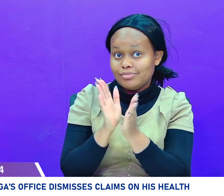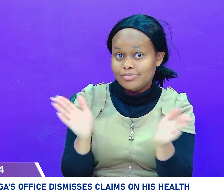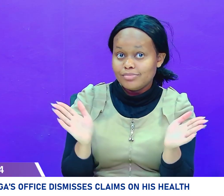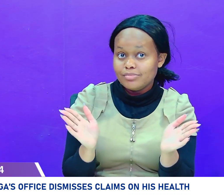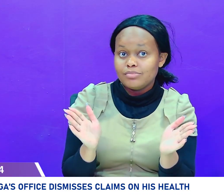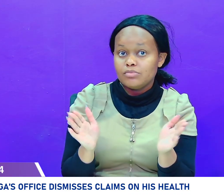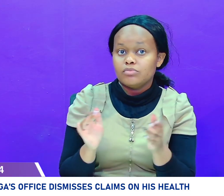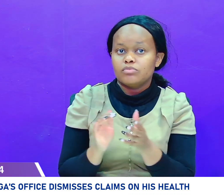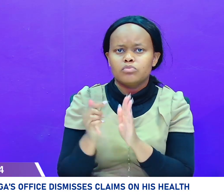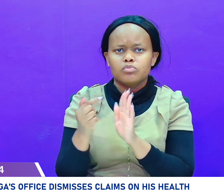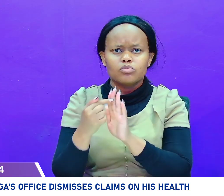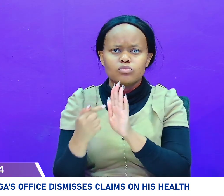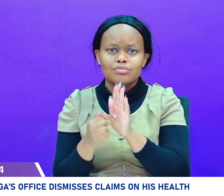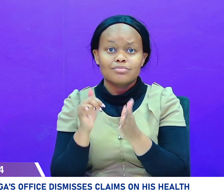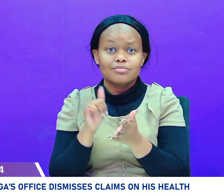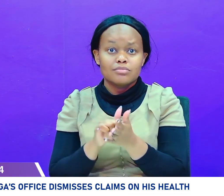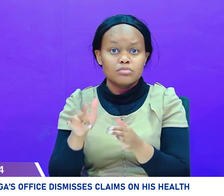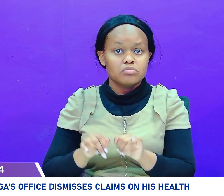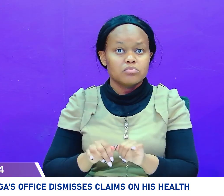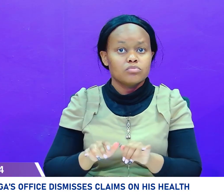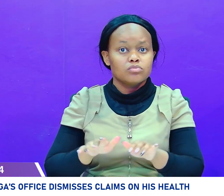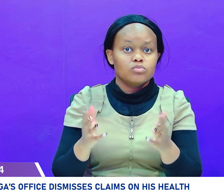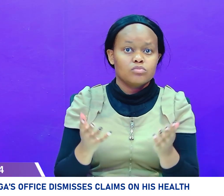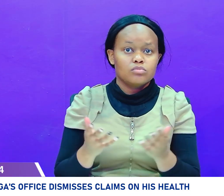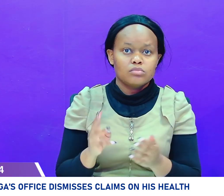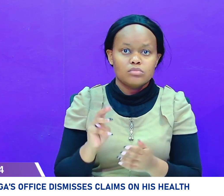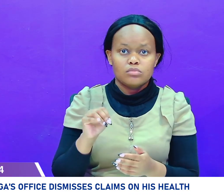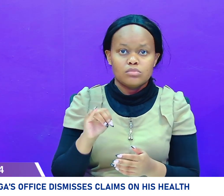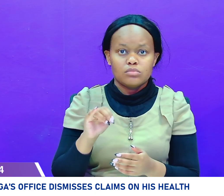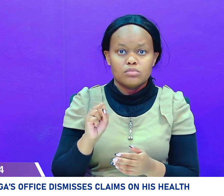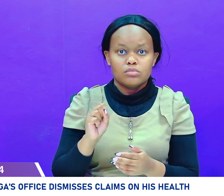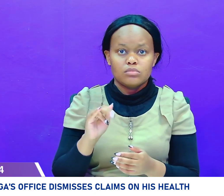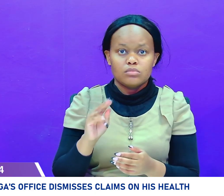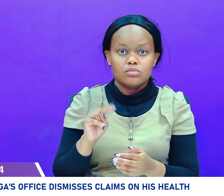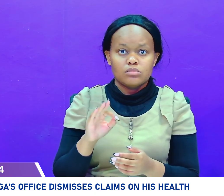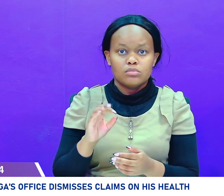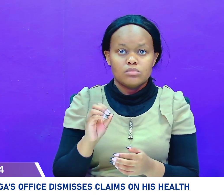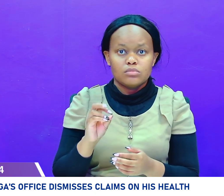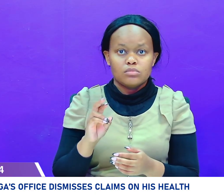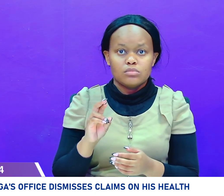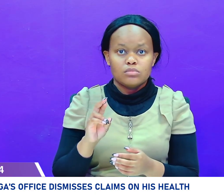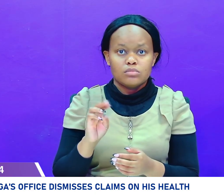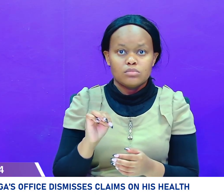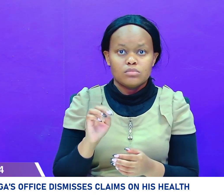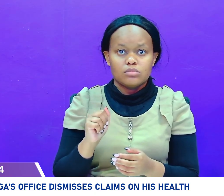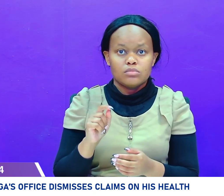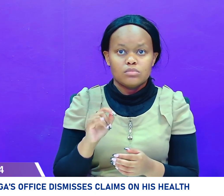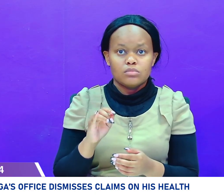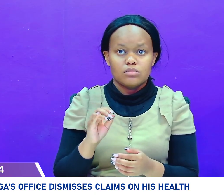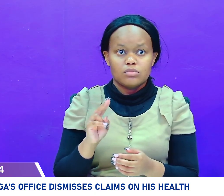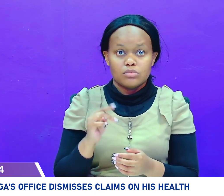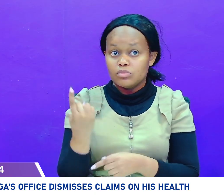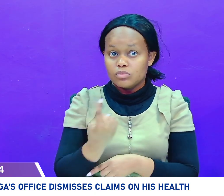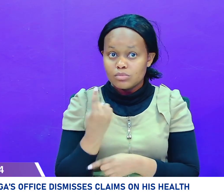public utterances, noting that spreading misinformation only serves to heighten political tensions and distract